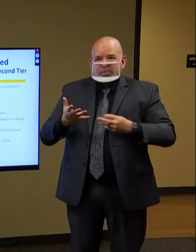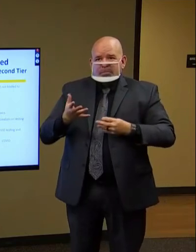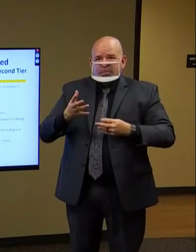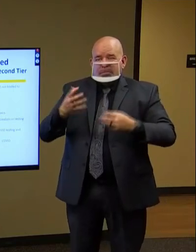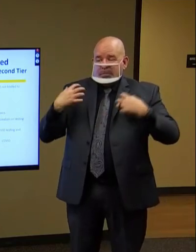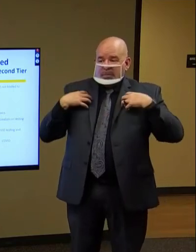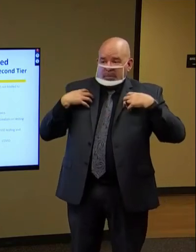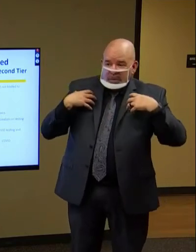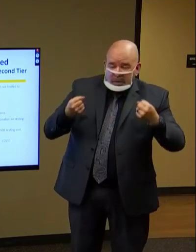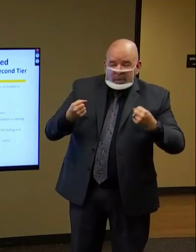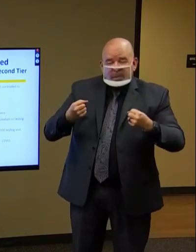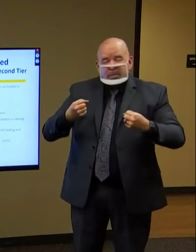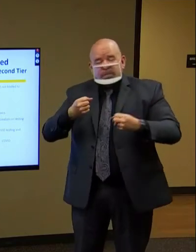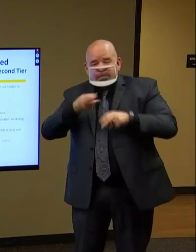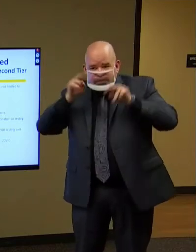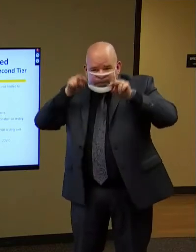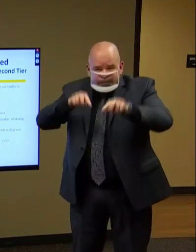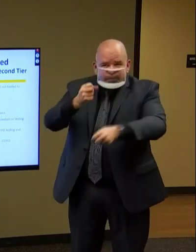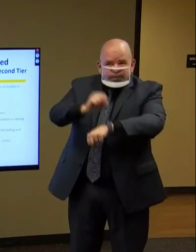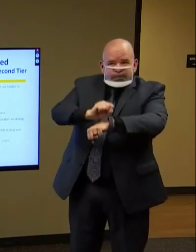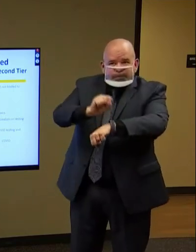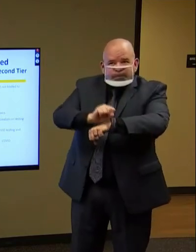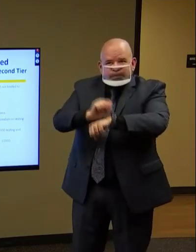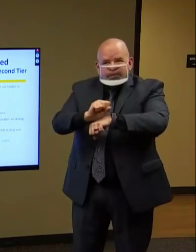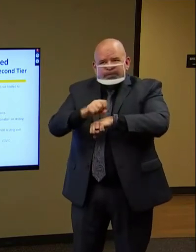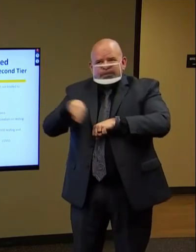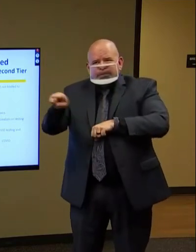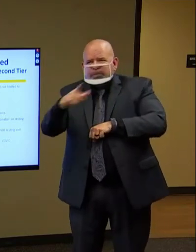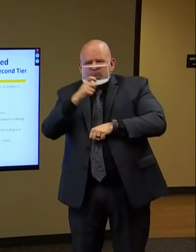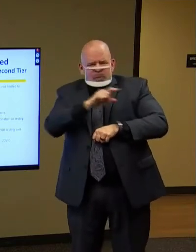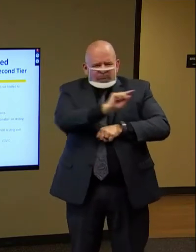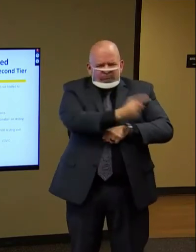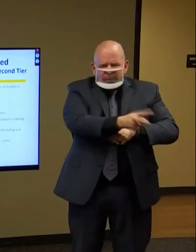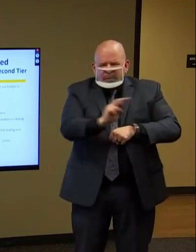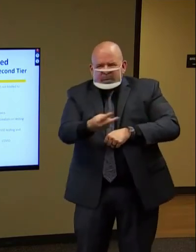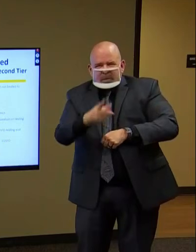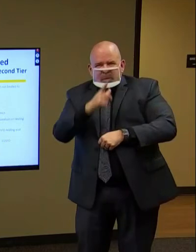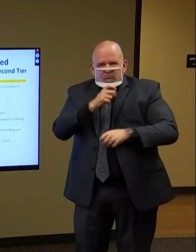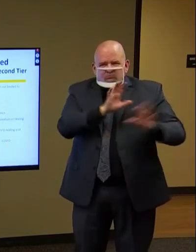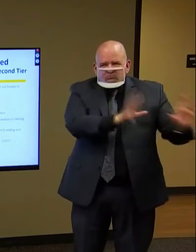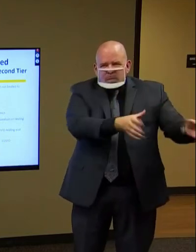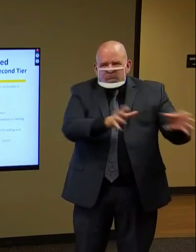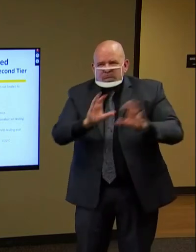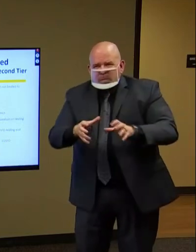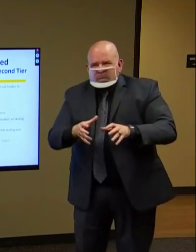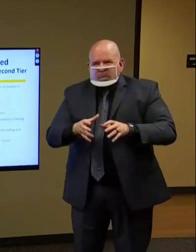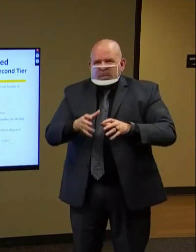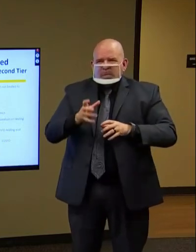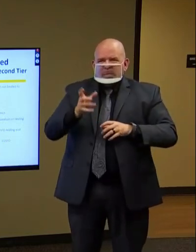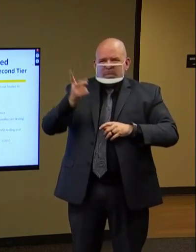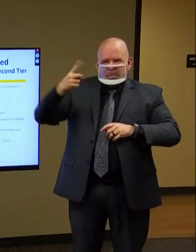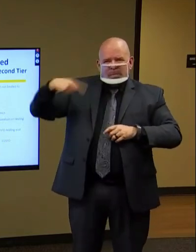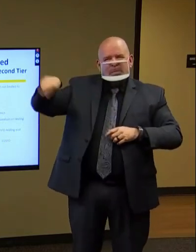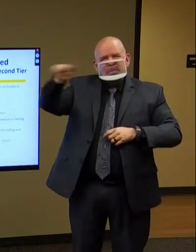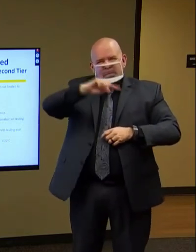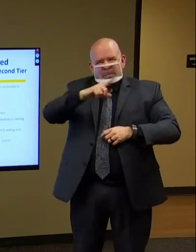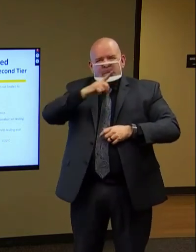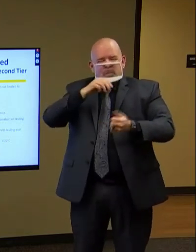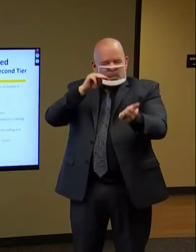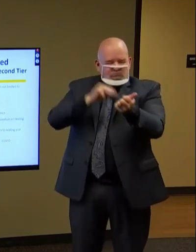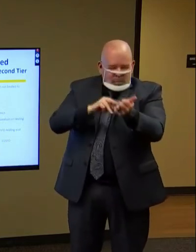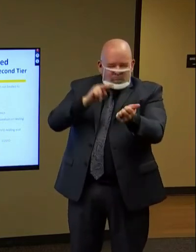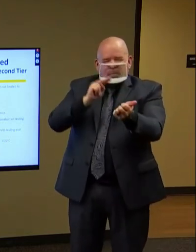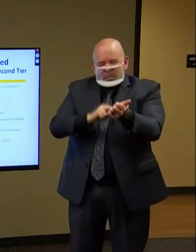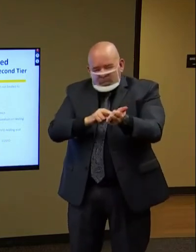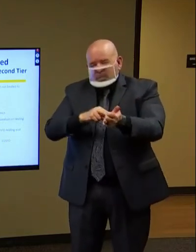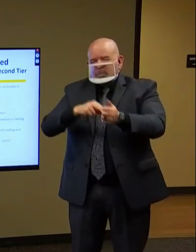there's limited supplies, which ones in the hospital should get that more first. And those things are also out